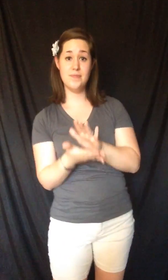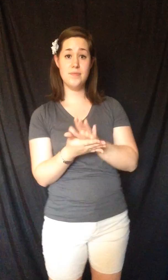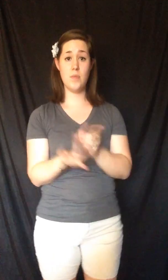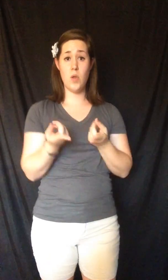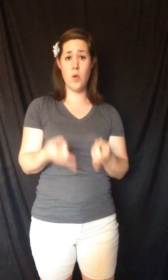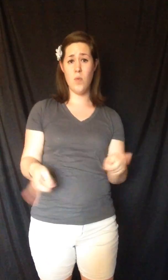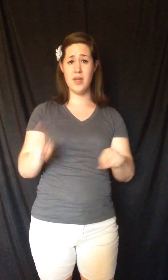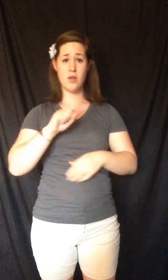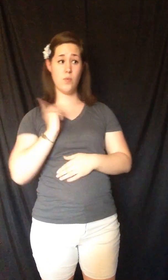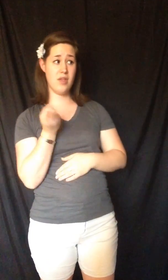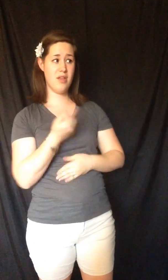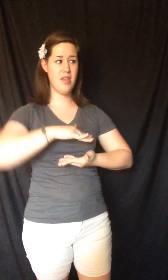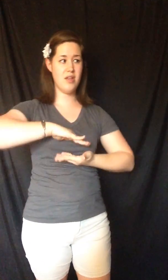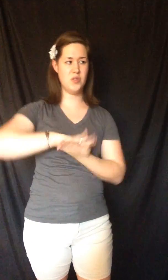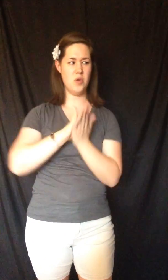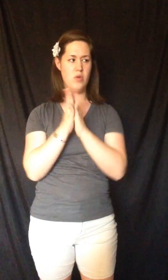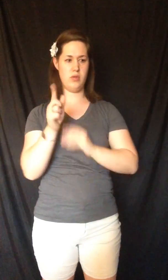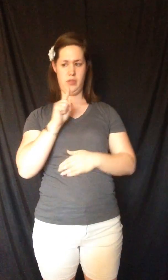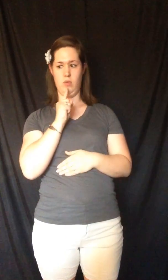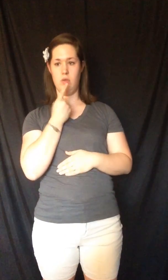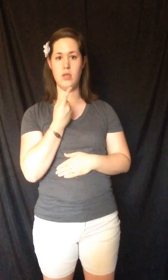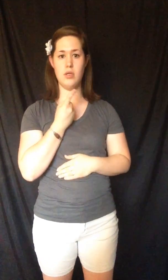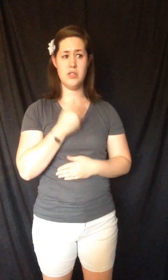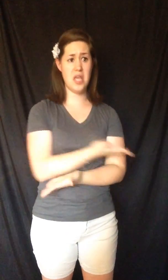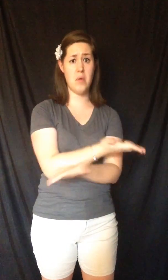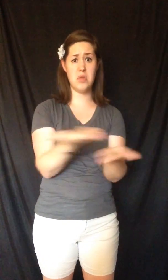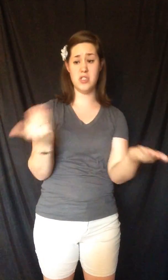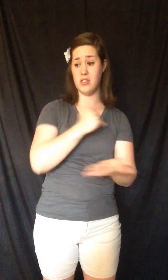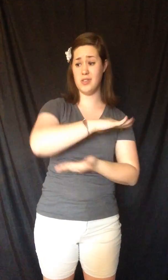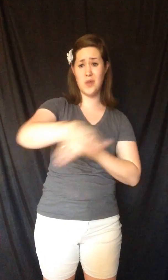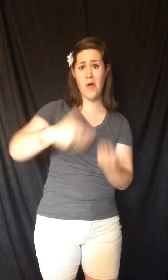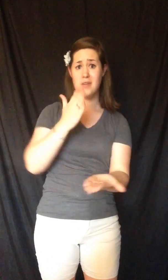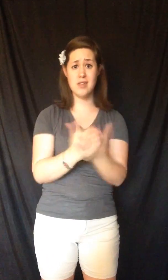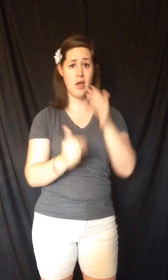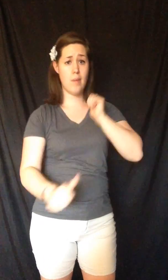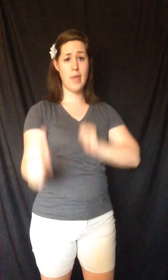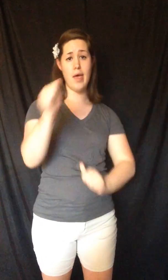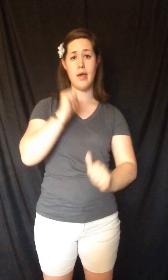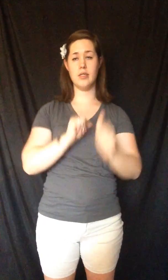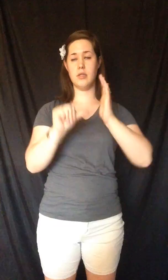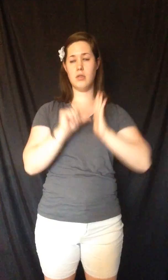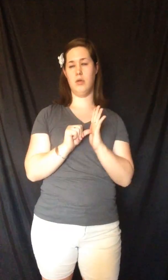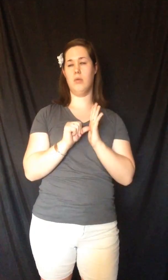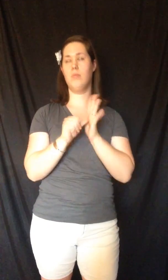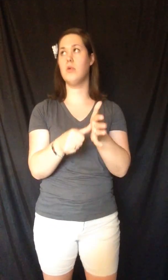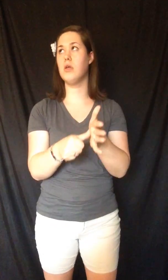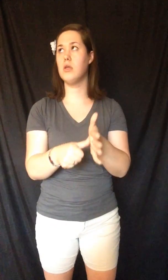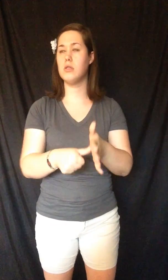When did we get so serious? Can we just all stop acting unimpressed?